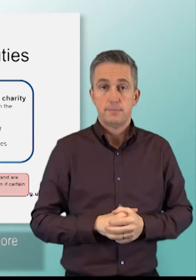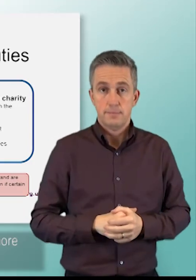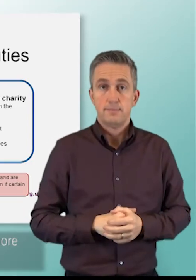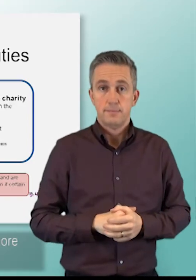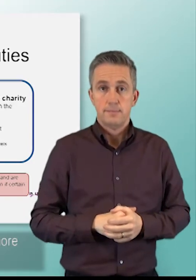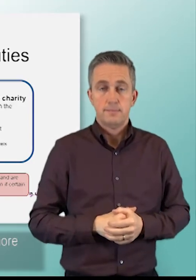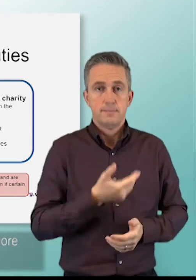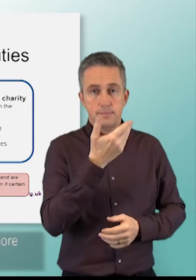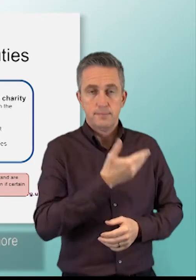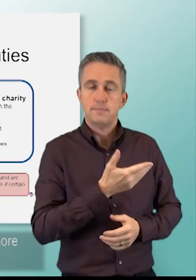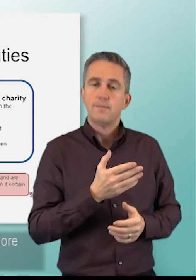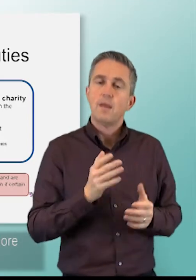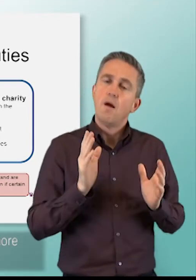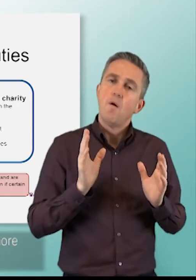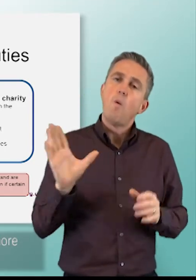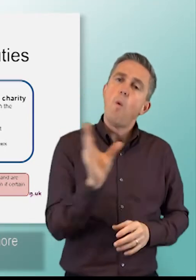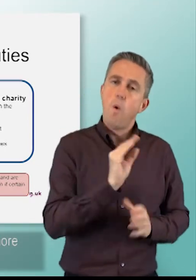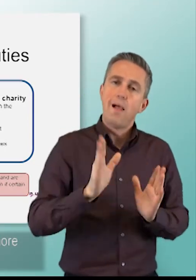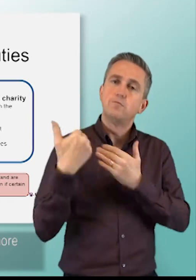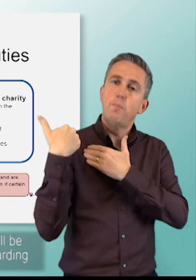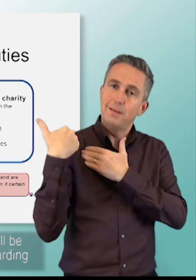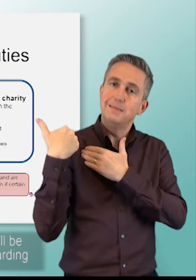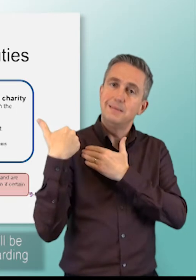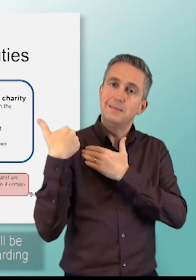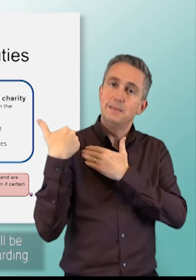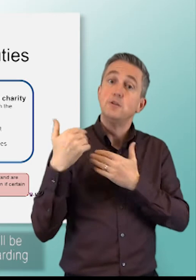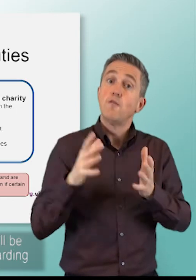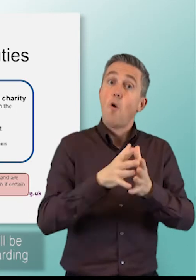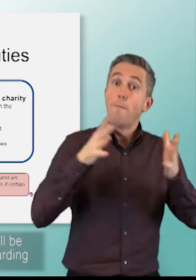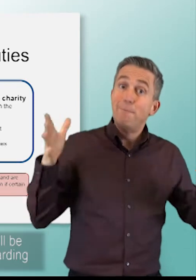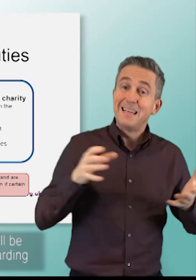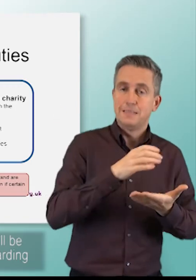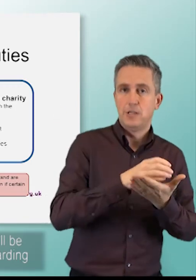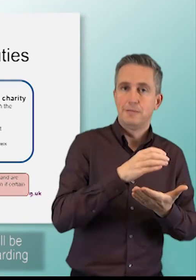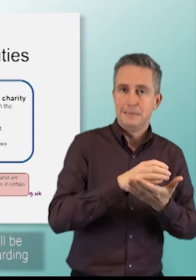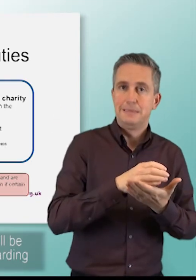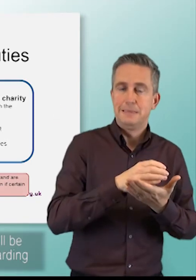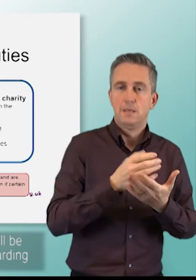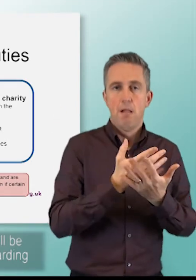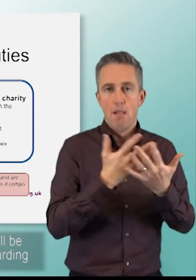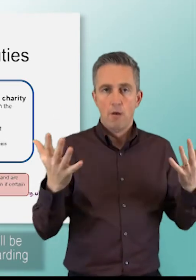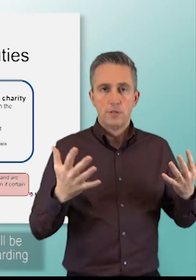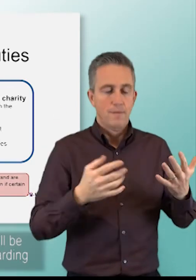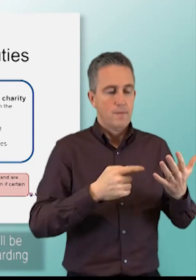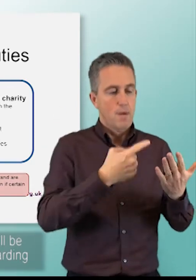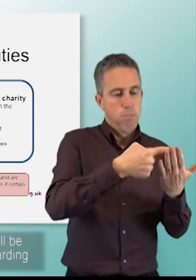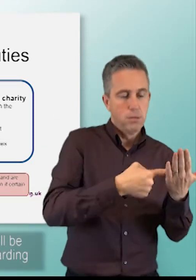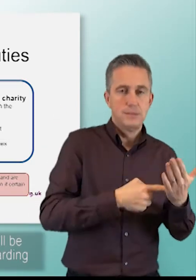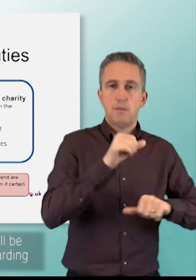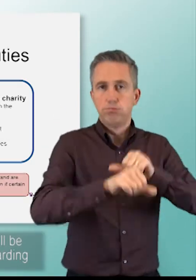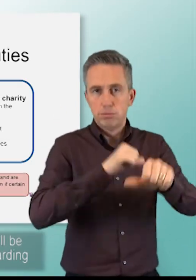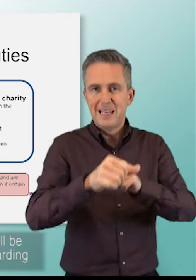this in a bit more detail, is a collective responsibility. So while as an organisation, if you're a big charity, you'll be delegating a lot of